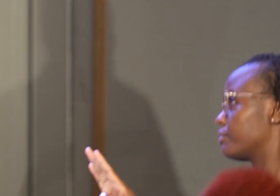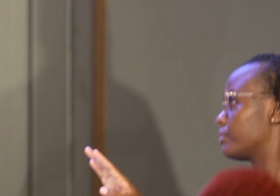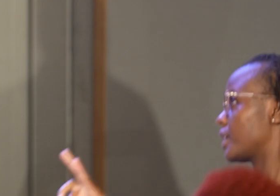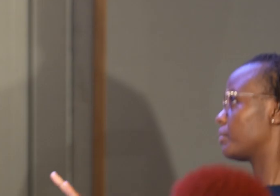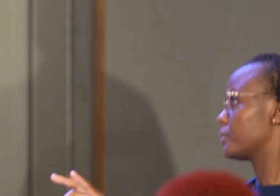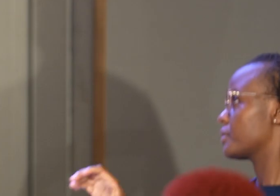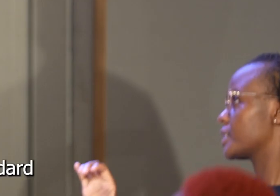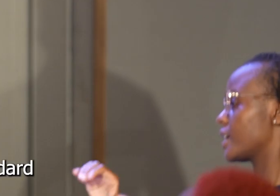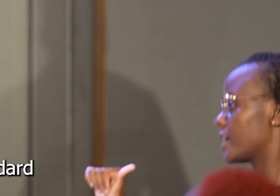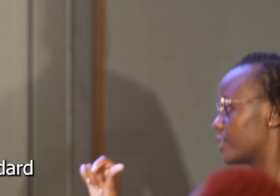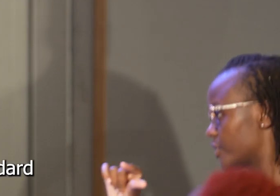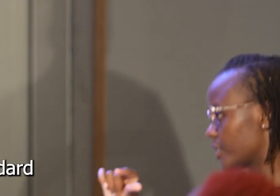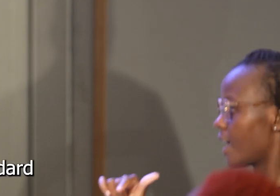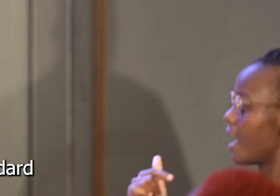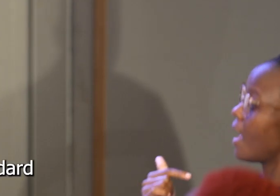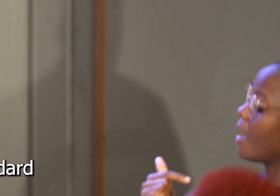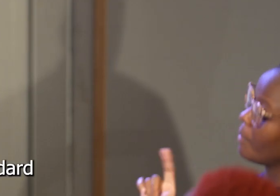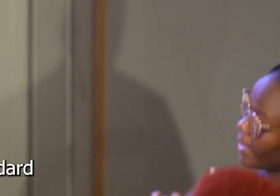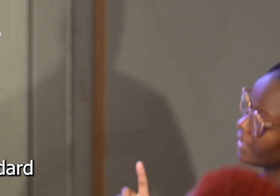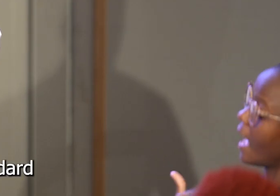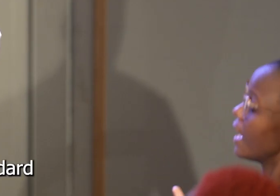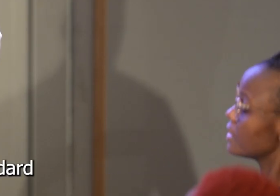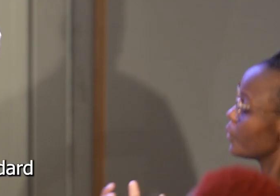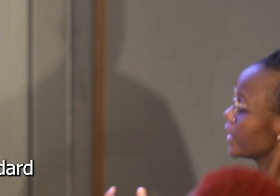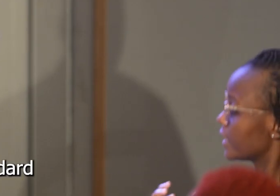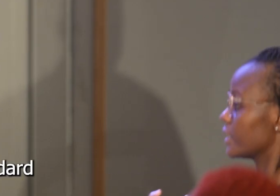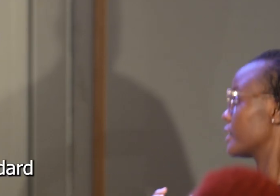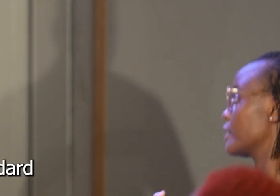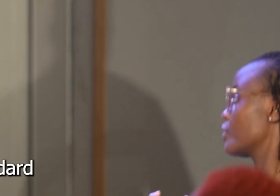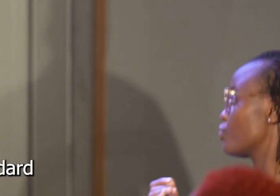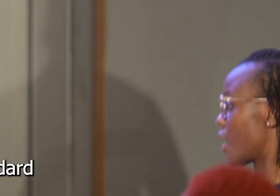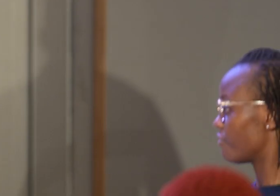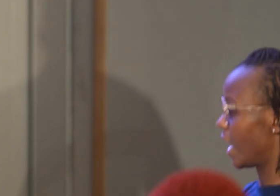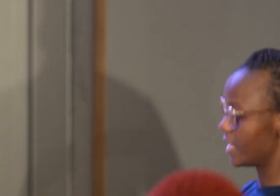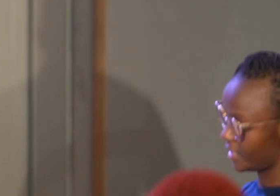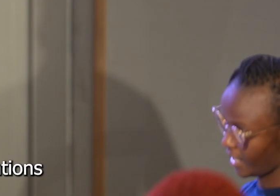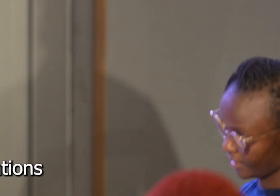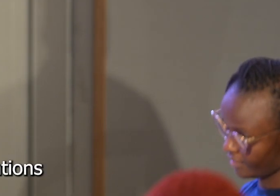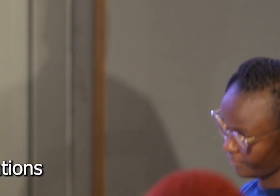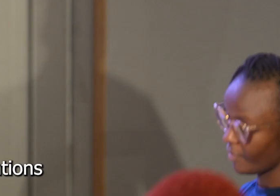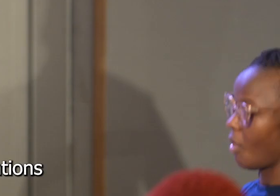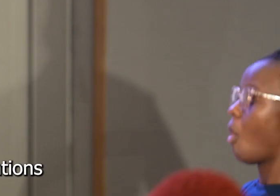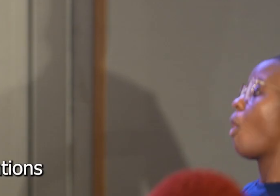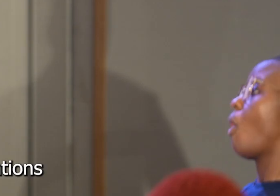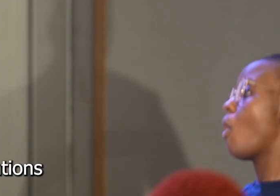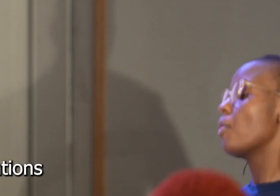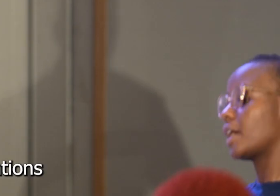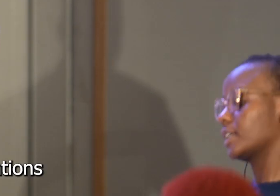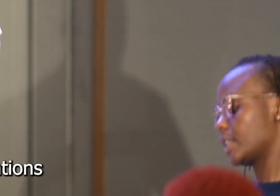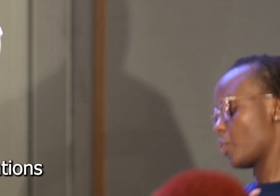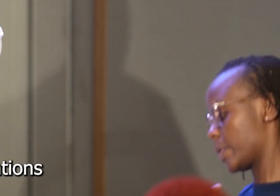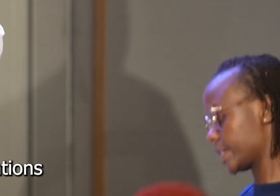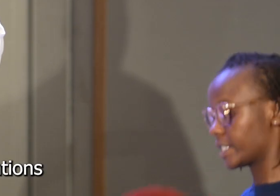WCAG. We need to then have a standard or an instrument